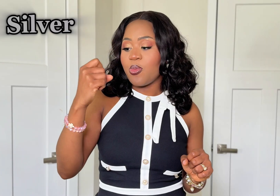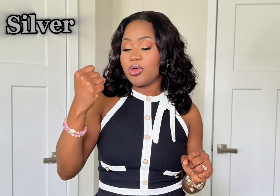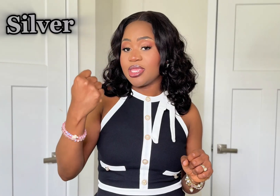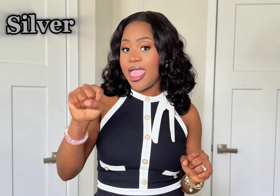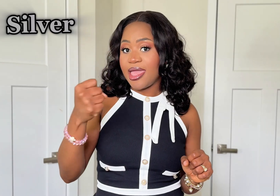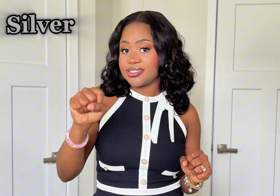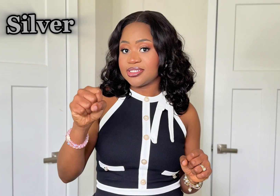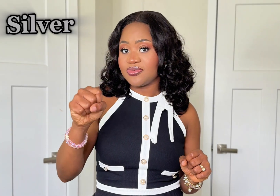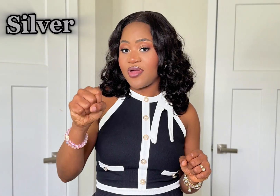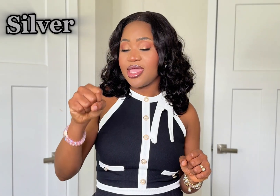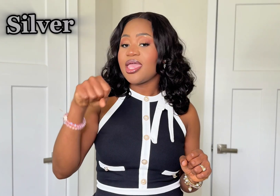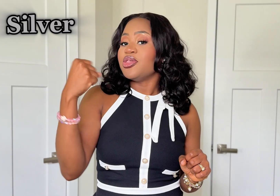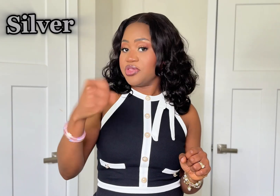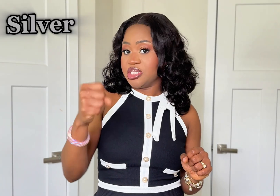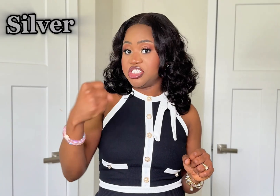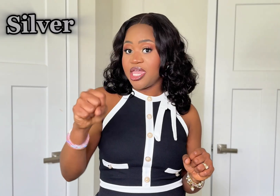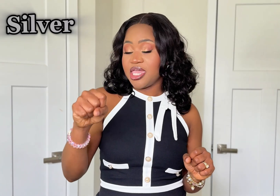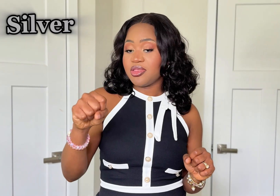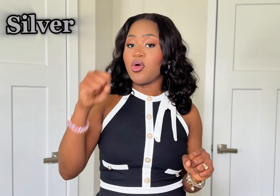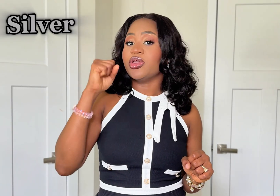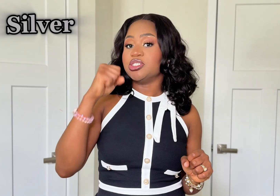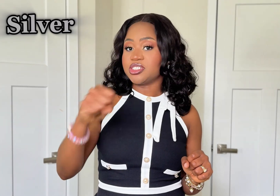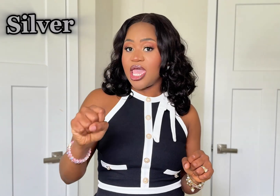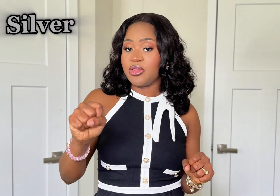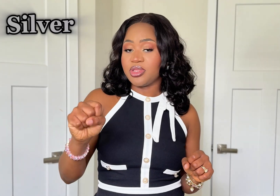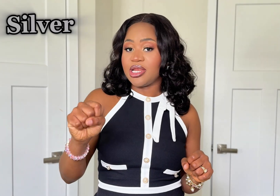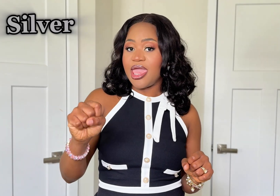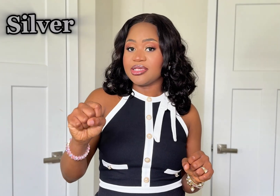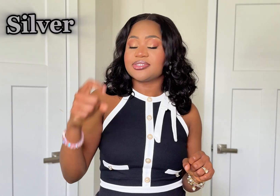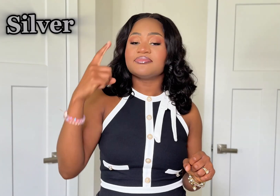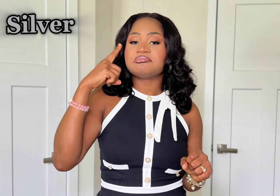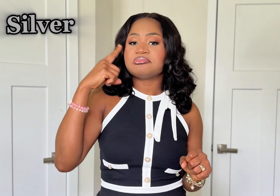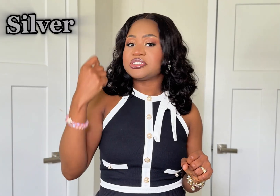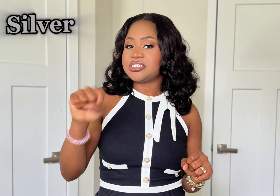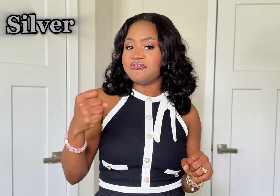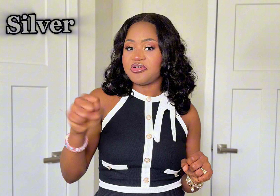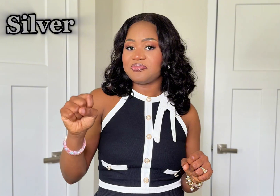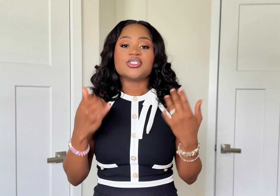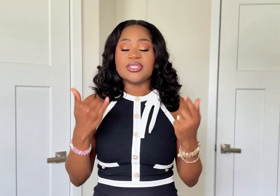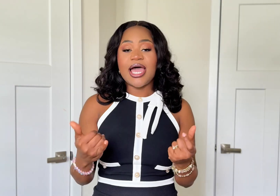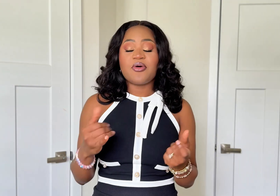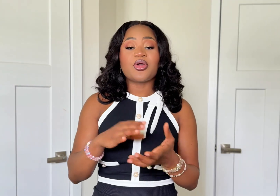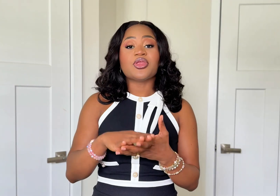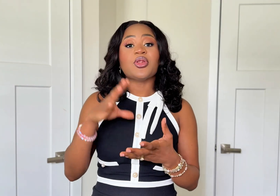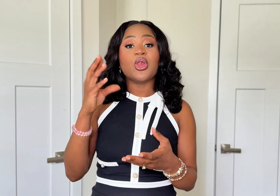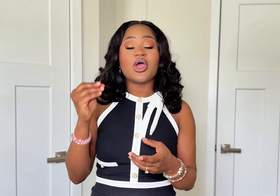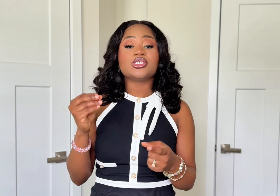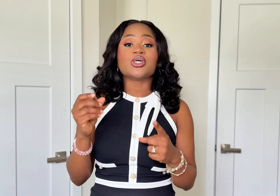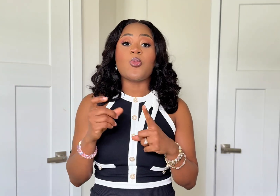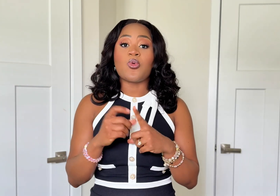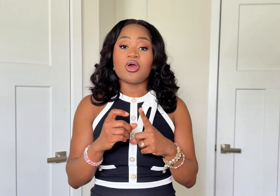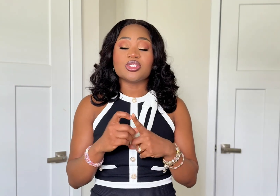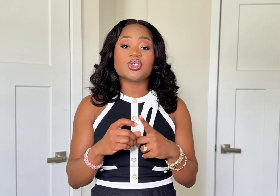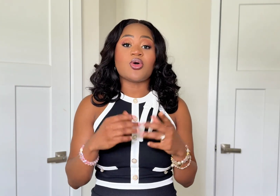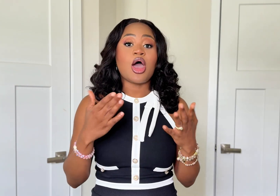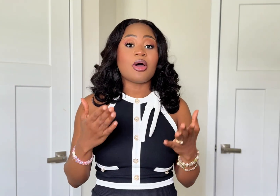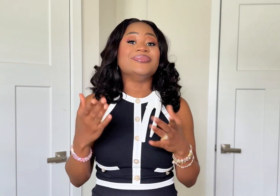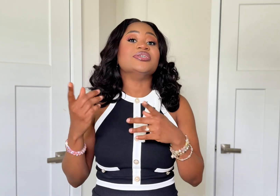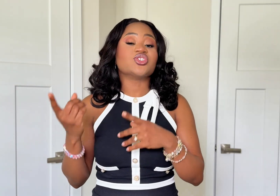with the S, right? You can shake it or you can just end with an S. Silver. So now we're going to learn some words to help